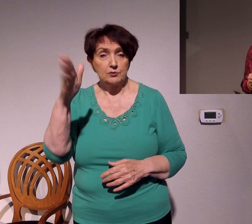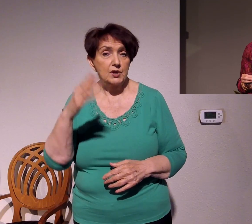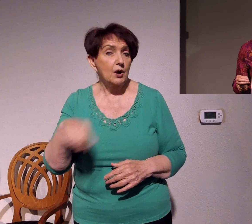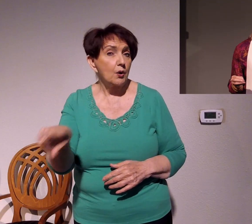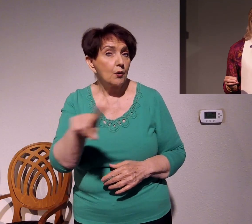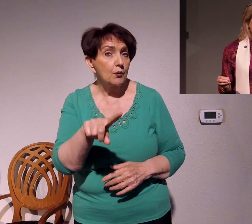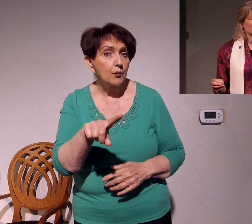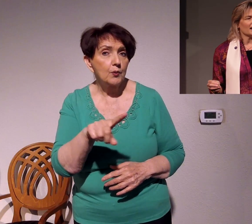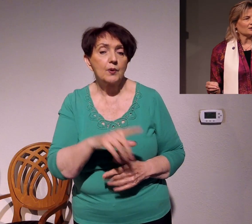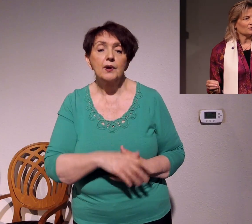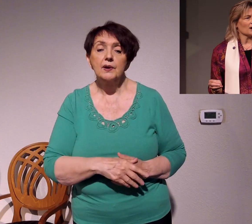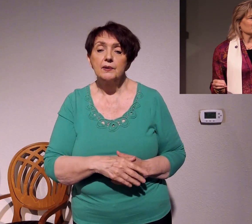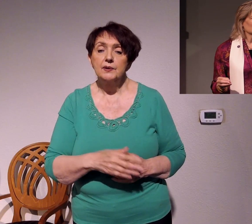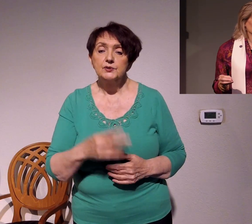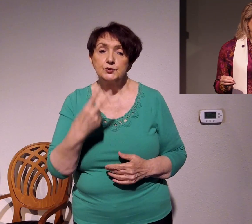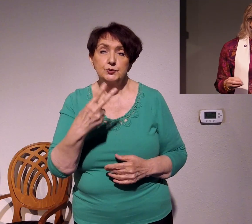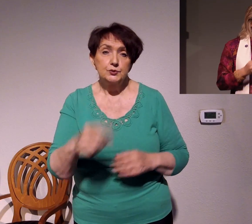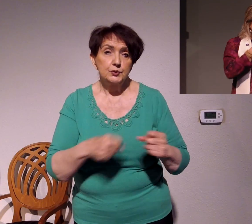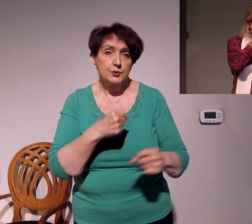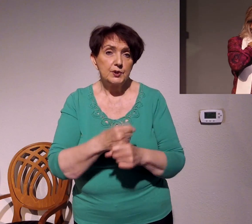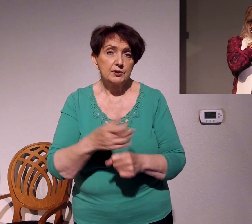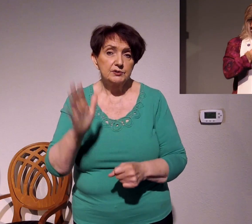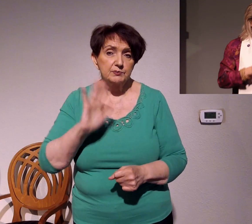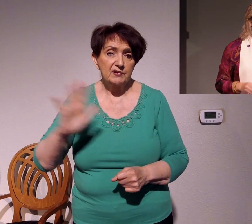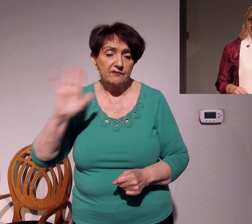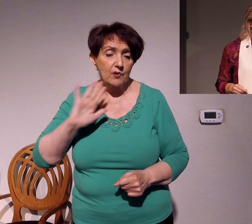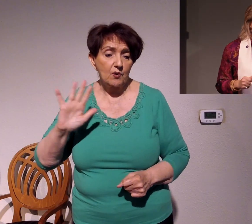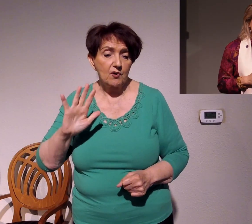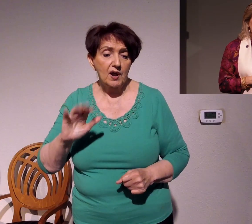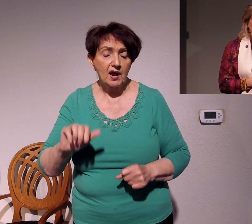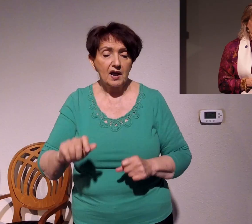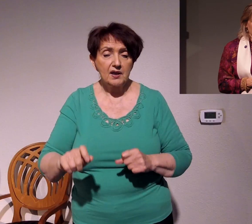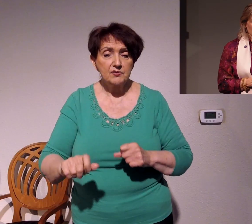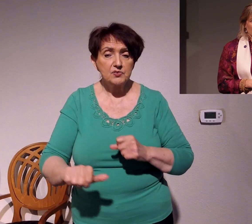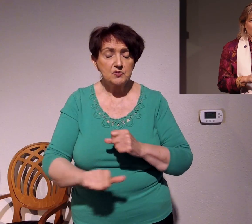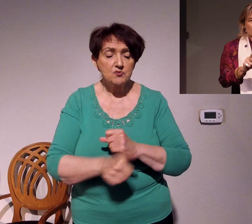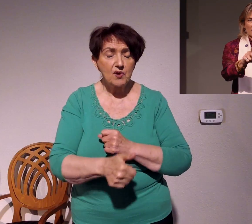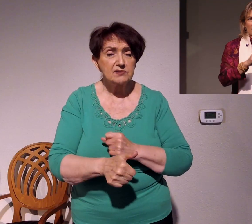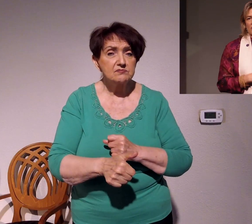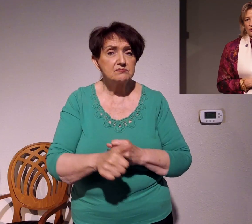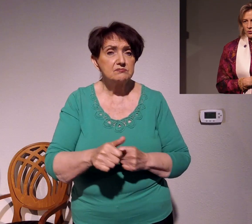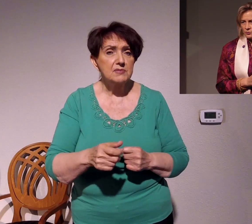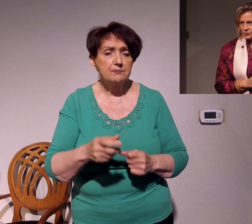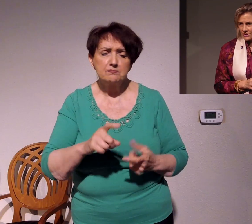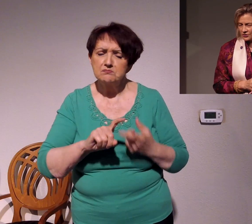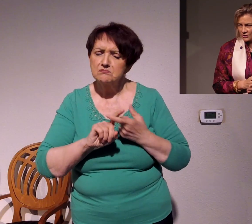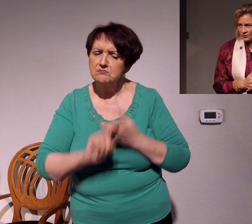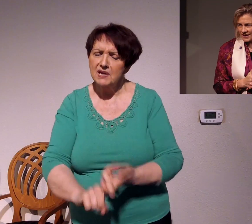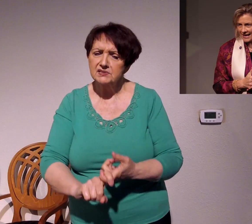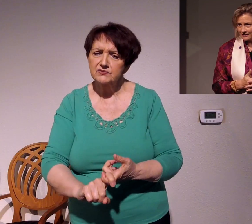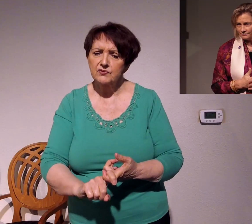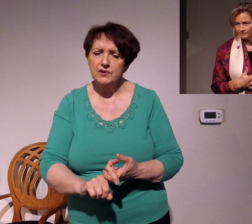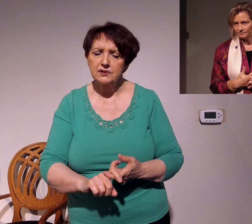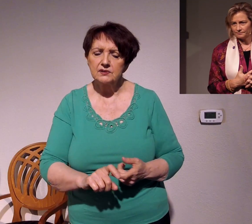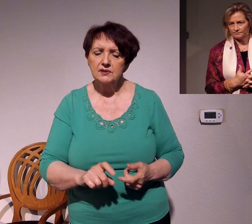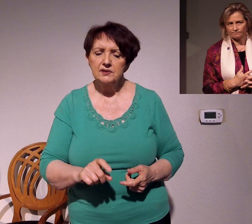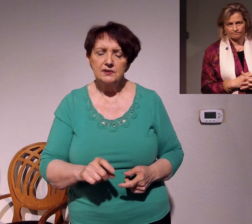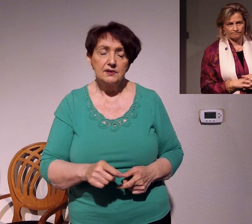years prior, I had threatened to beat the out of my best friend because there were rumors that she was